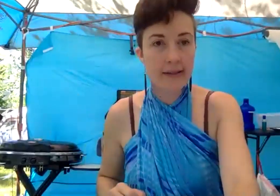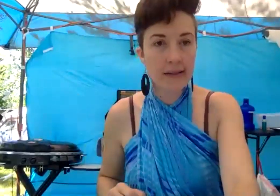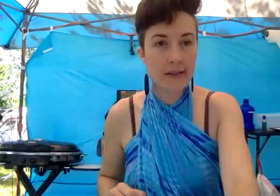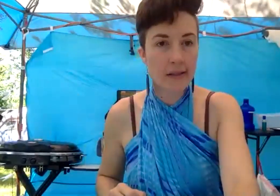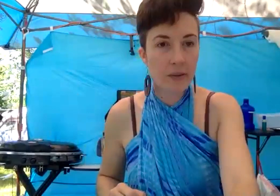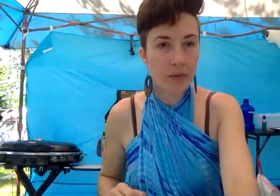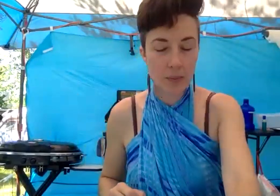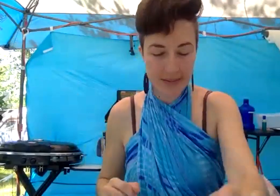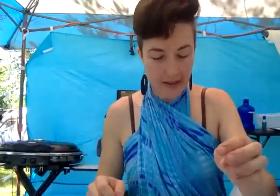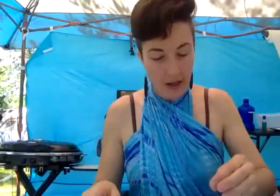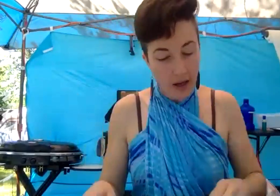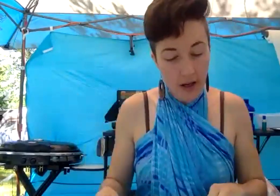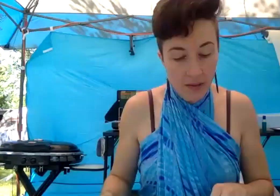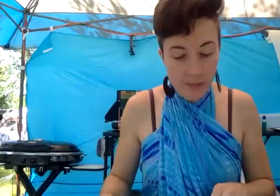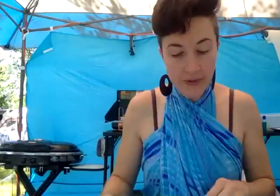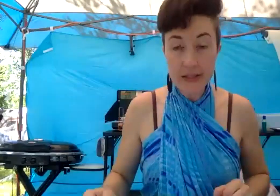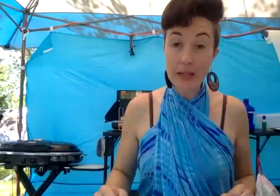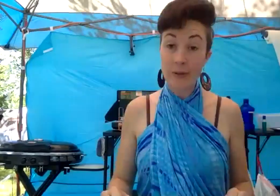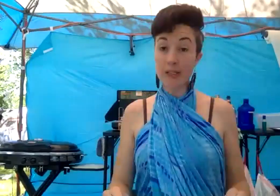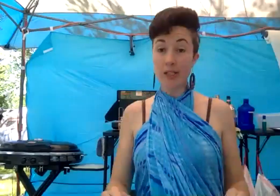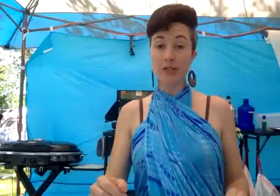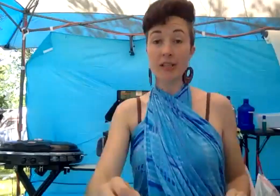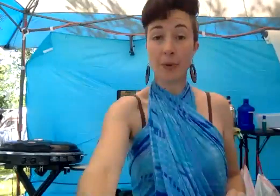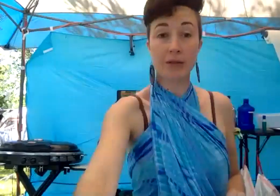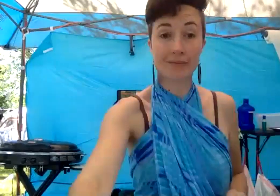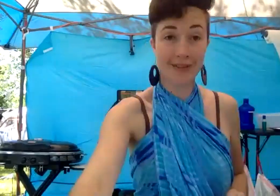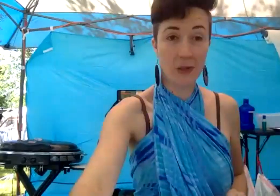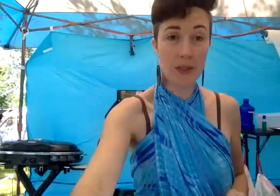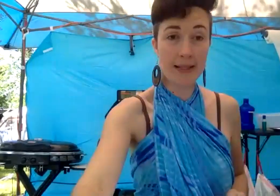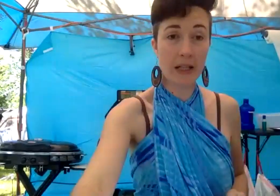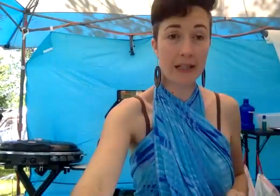And, oops, sometimes we need to change our diaper. So we sign,